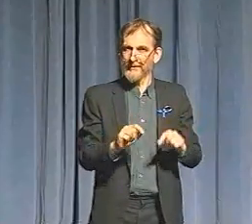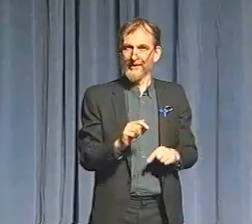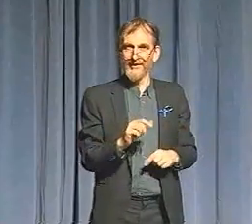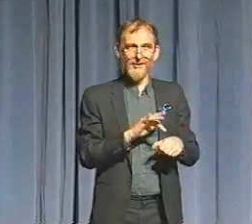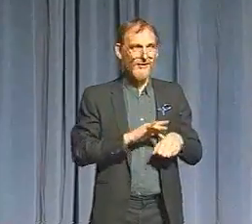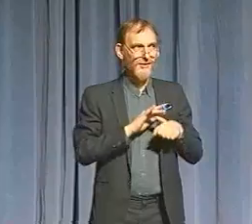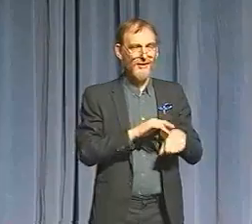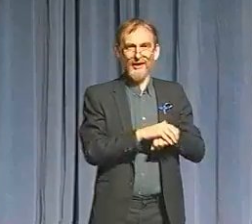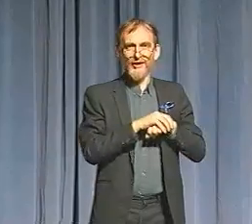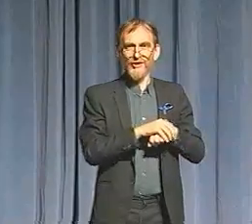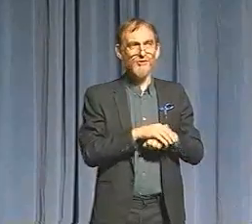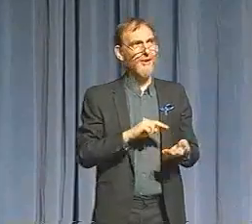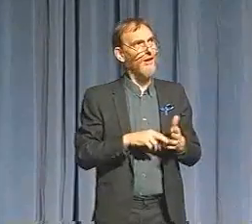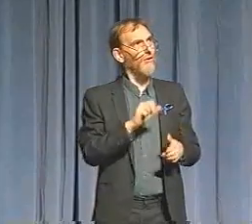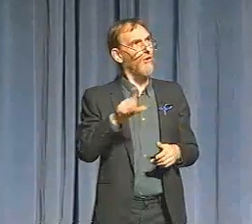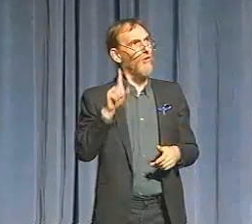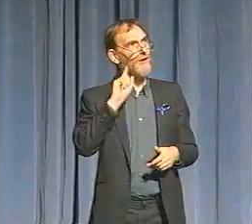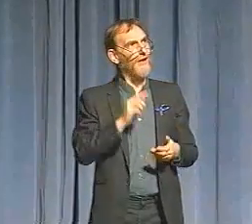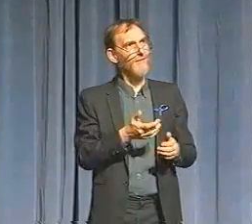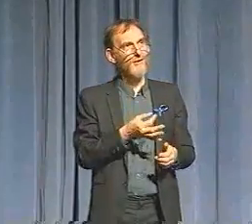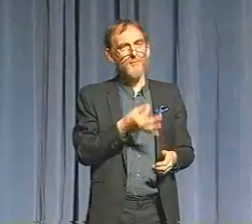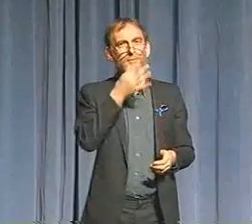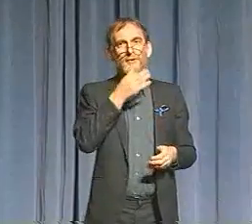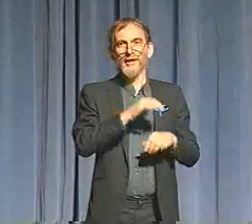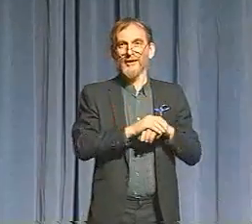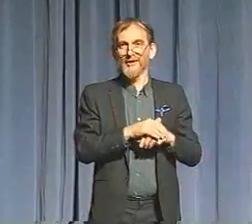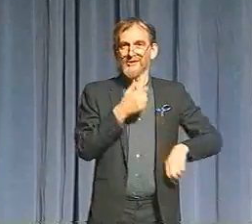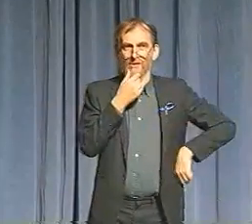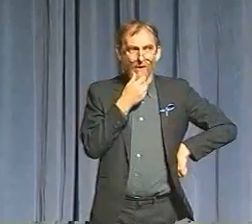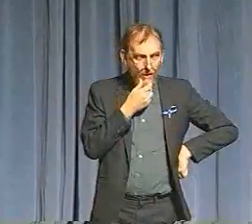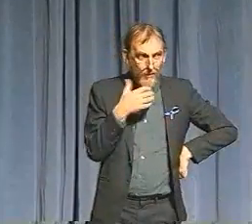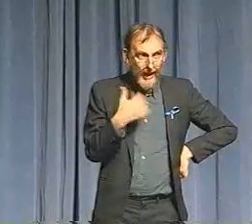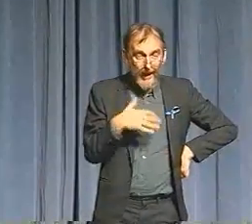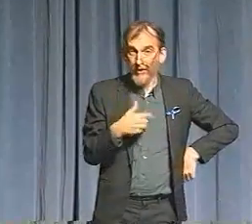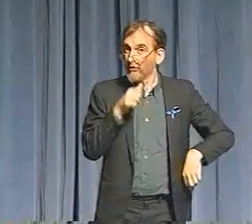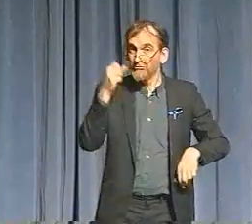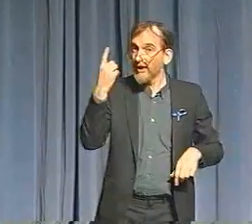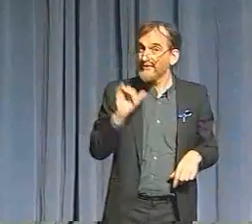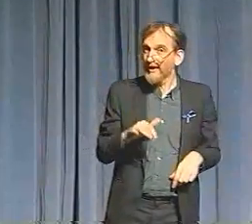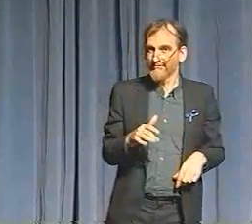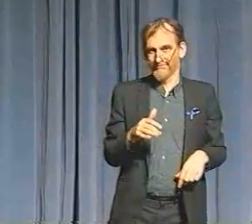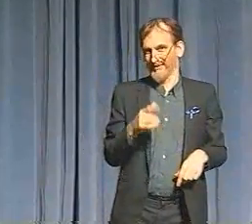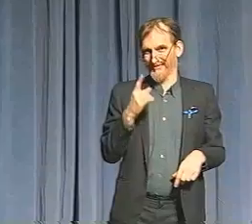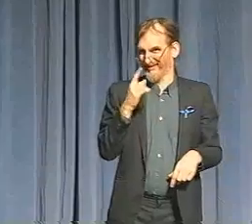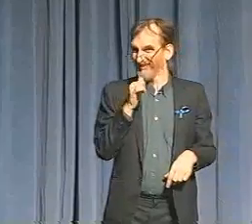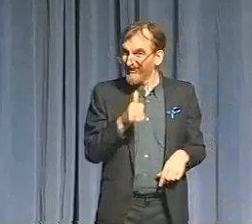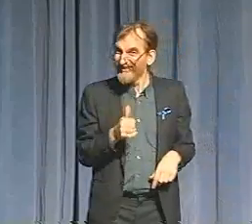Now, closed captioning is a big thing here in the U.S. And it's not as big in